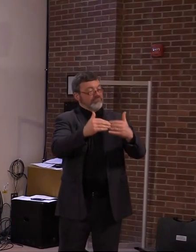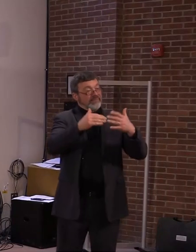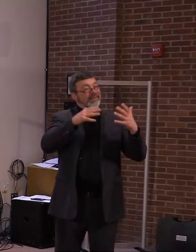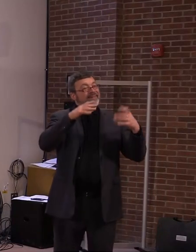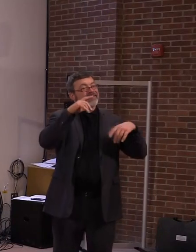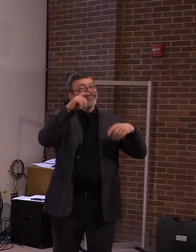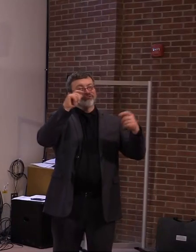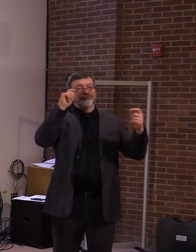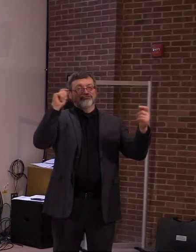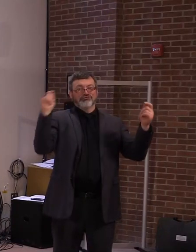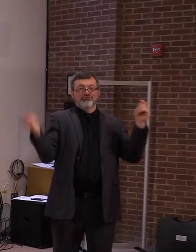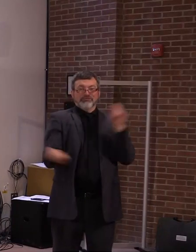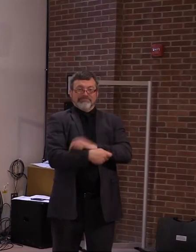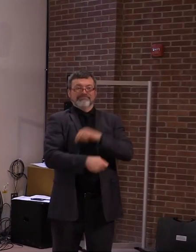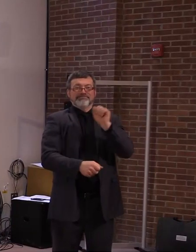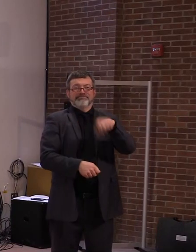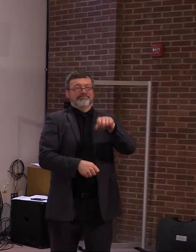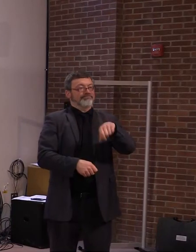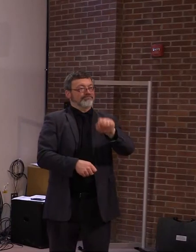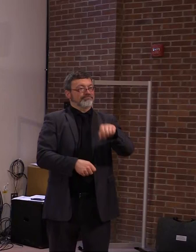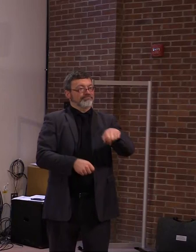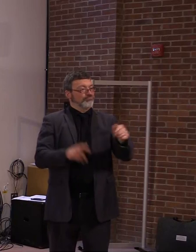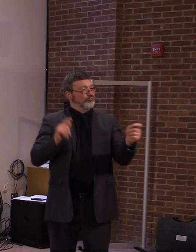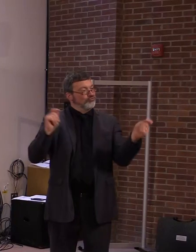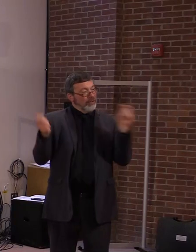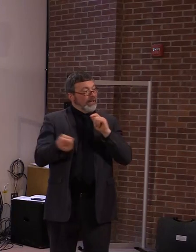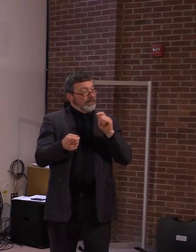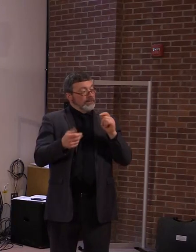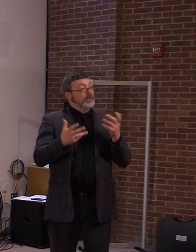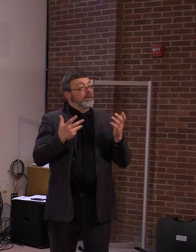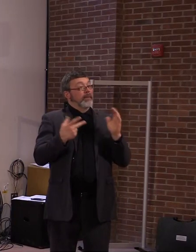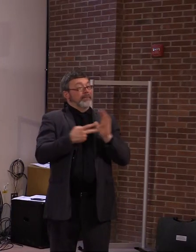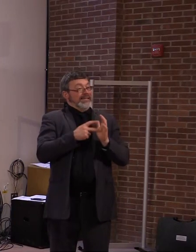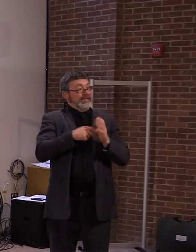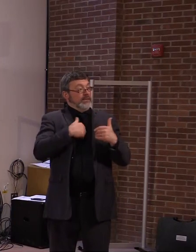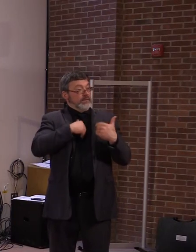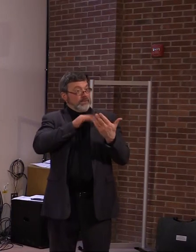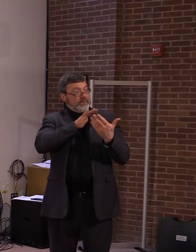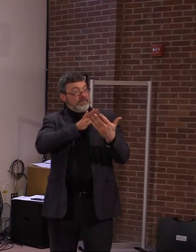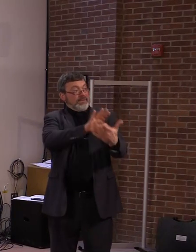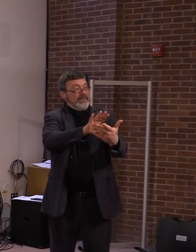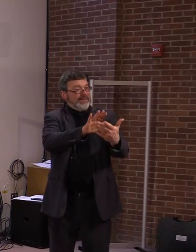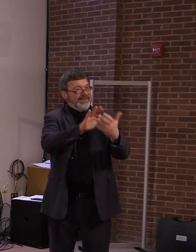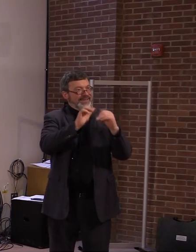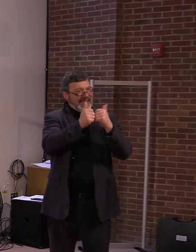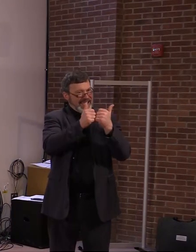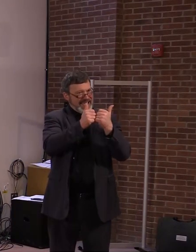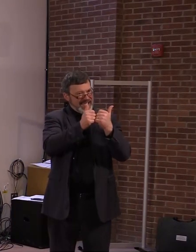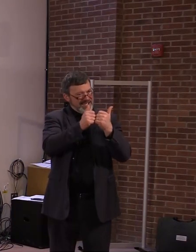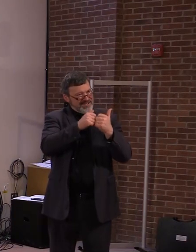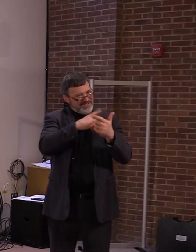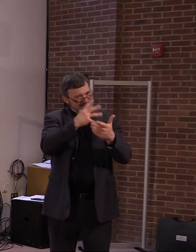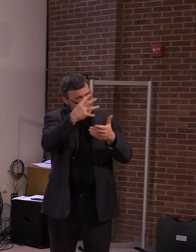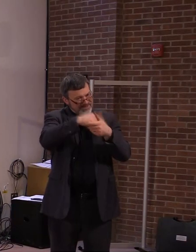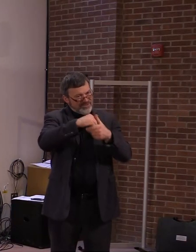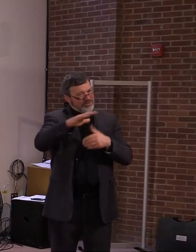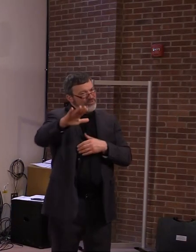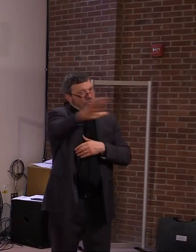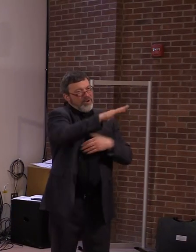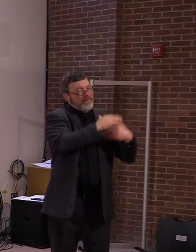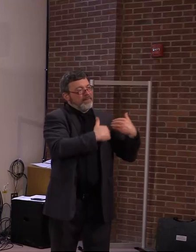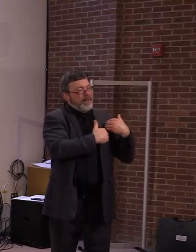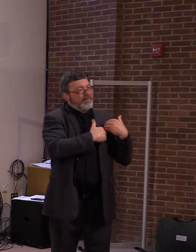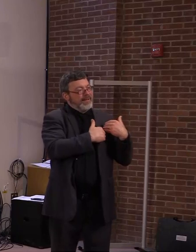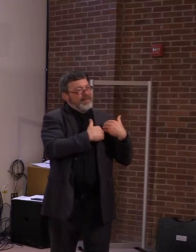of basically reporting is gonna have to move and shift as well. And that's gonna rely on the